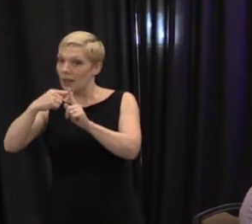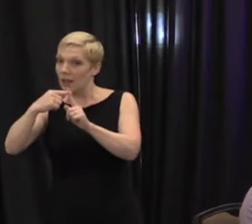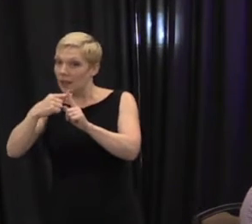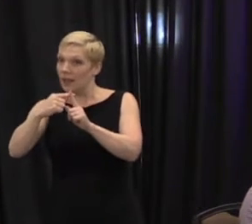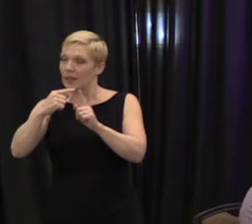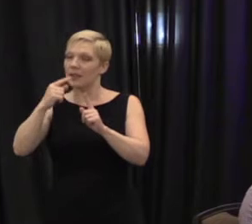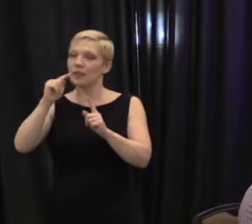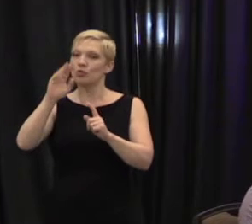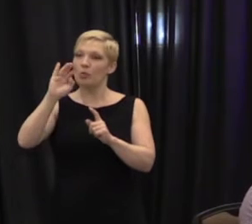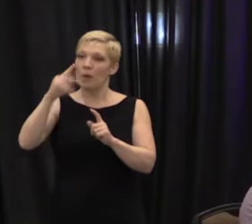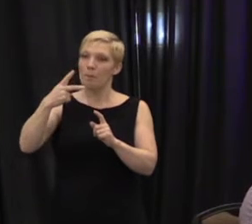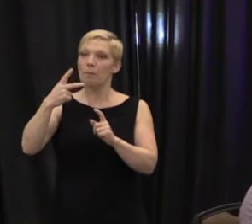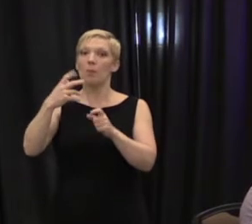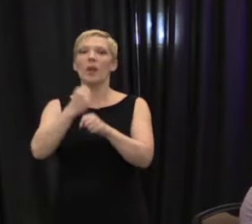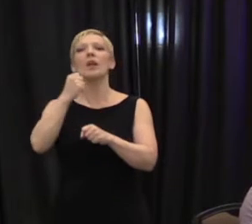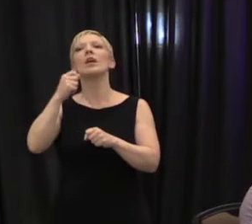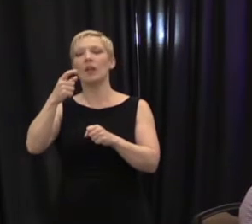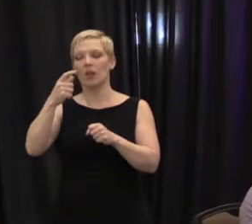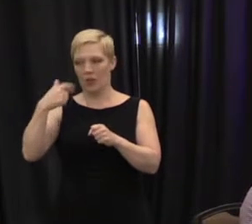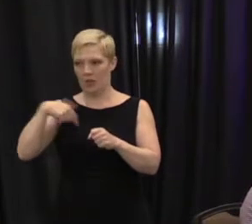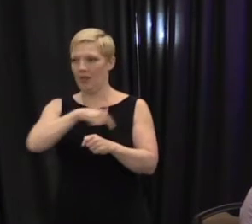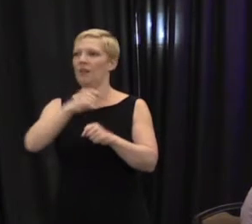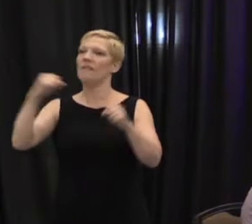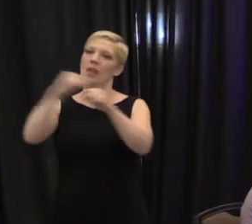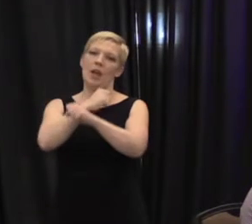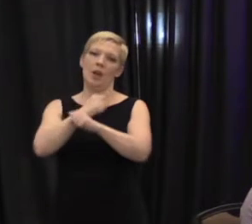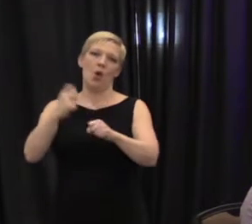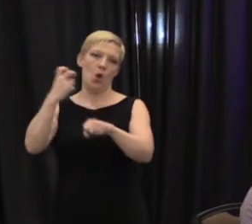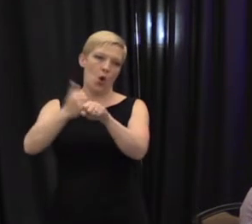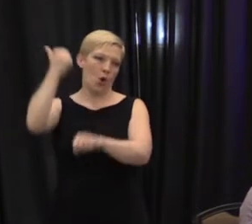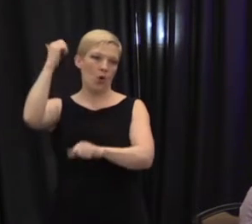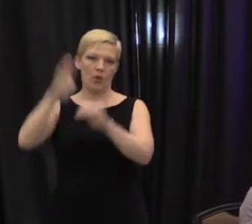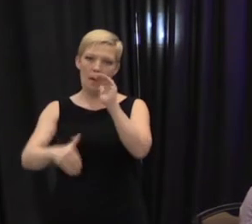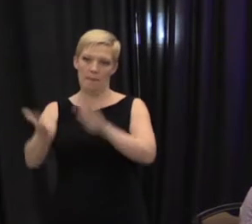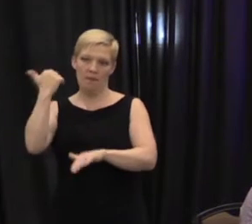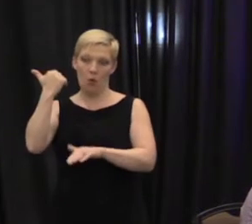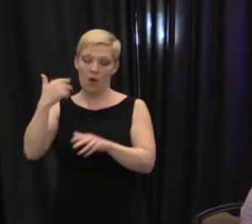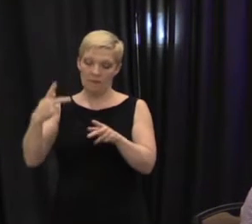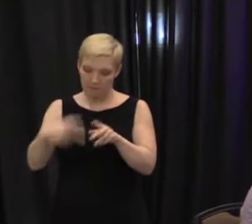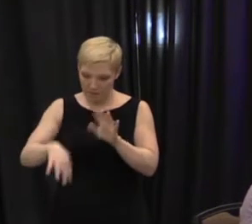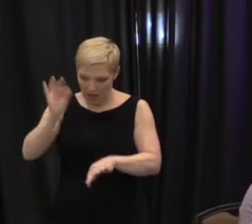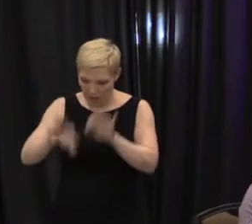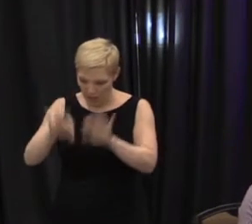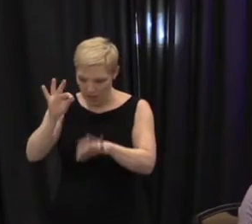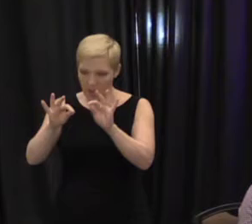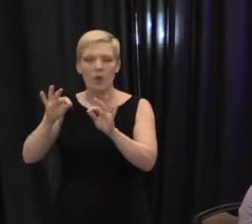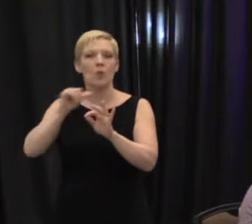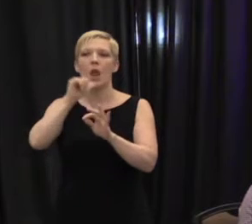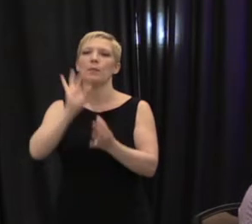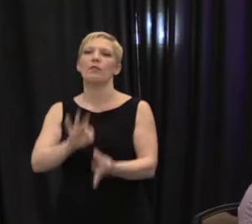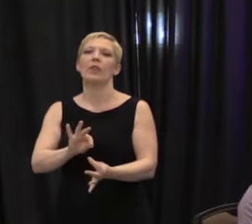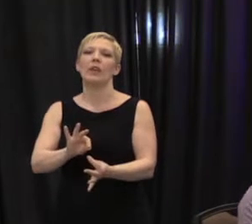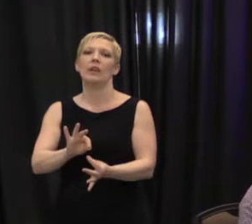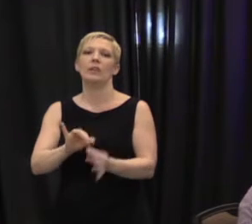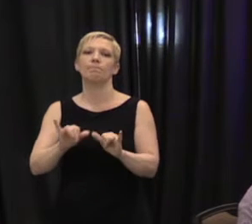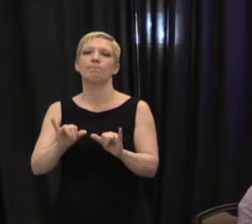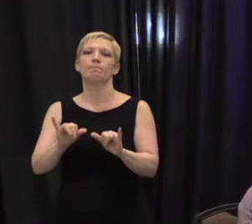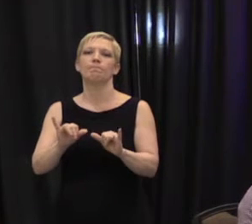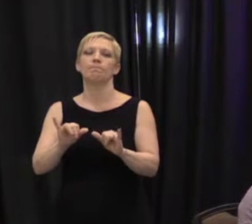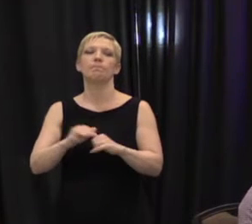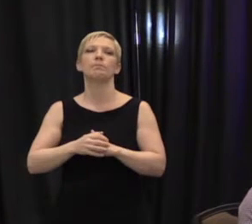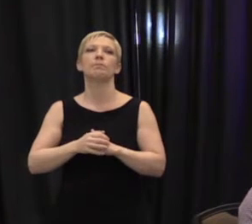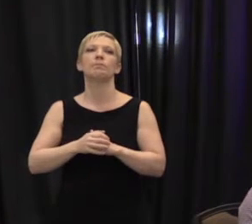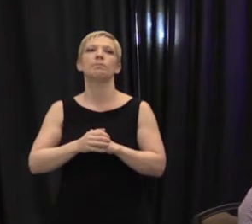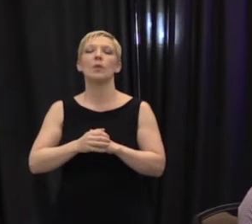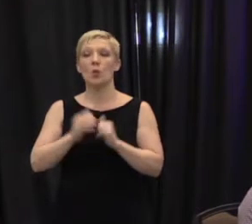communities had to start infighting more than ever before to figure out that we were not perfect. Yep. So with a Clinton victory,